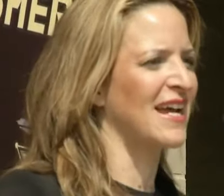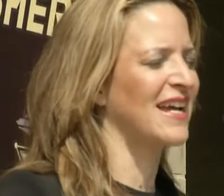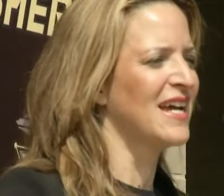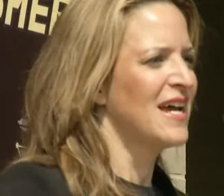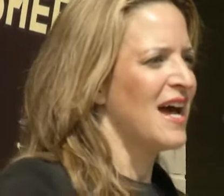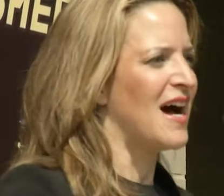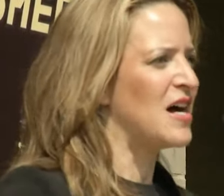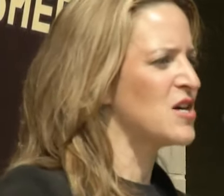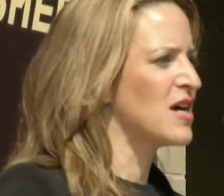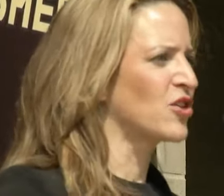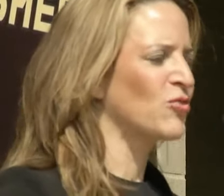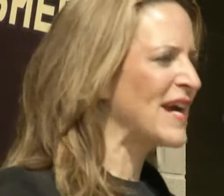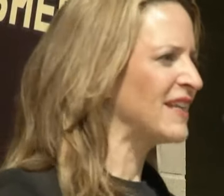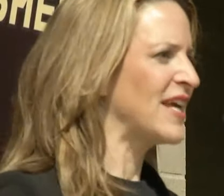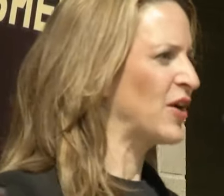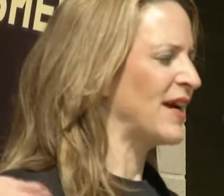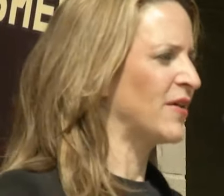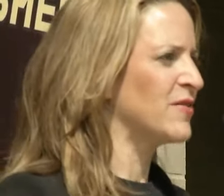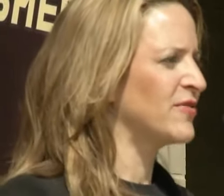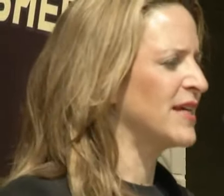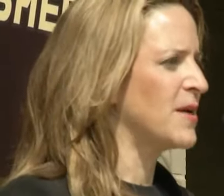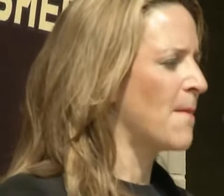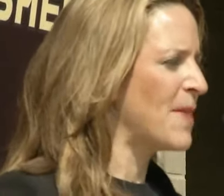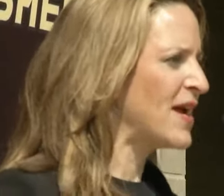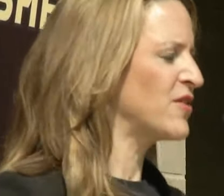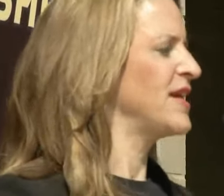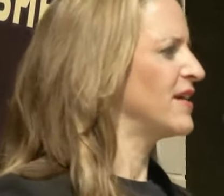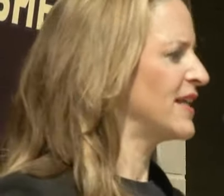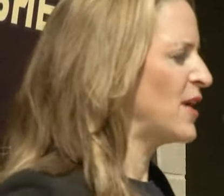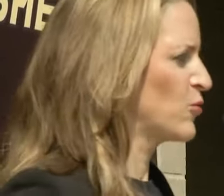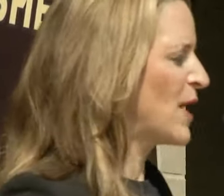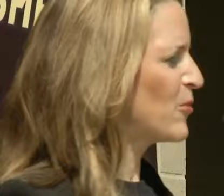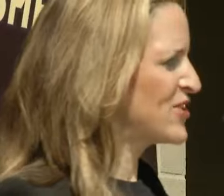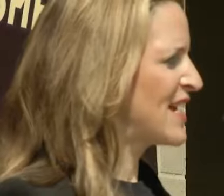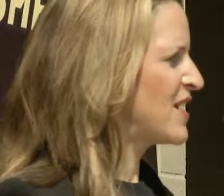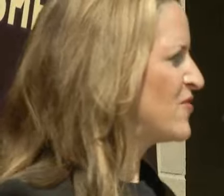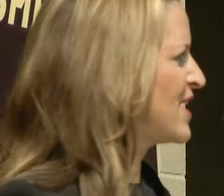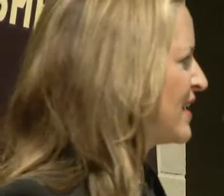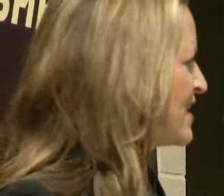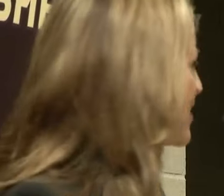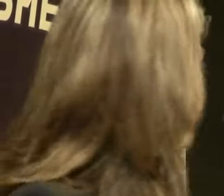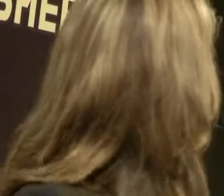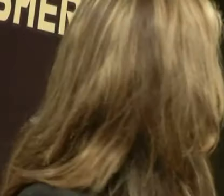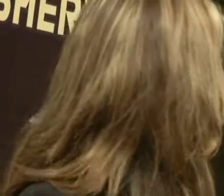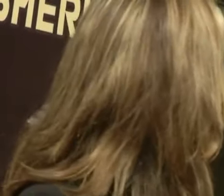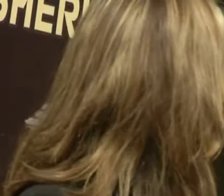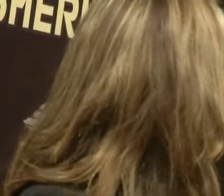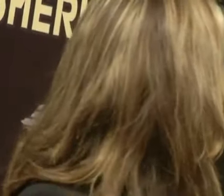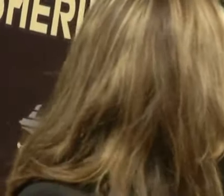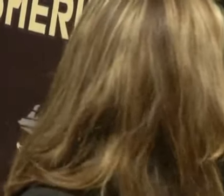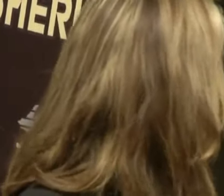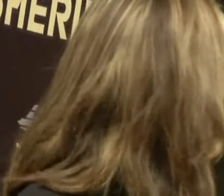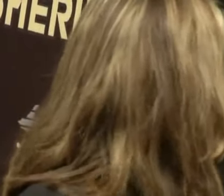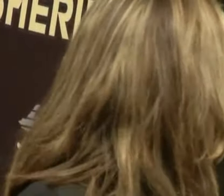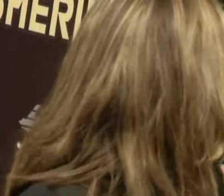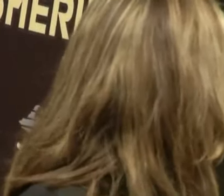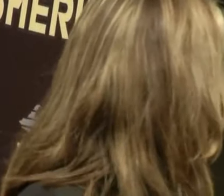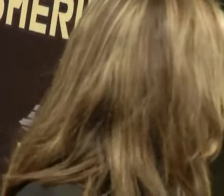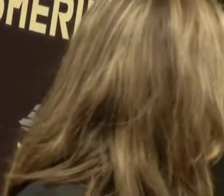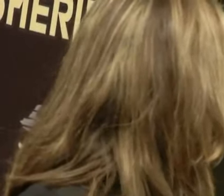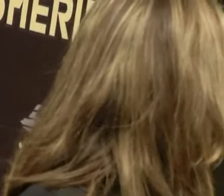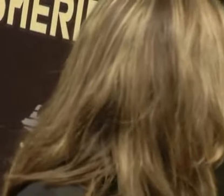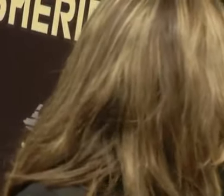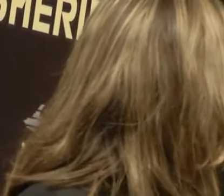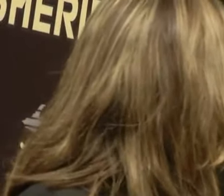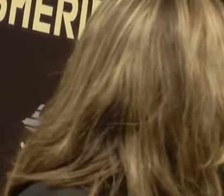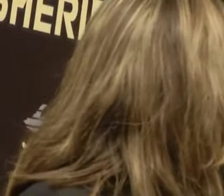want to thank a great leader here in Flint, Mayor Neely, Representative Neely. The two of you have done so much for the